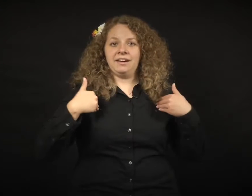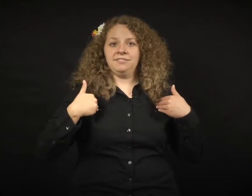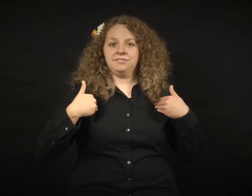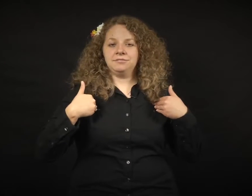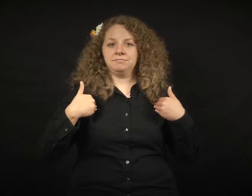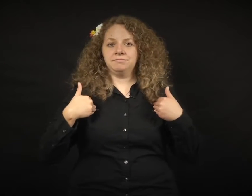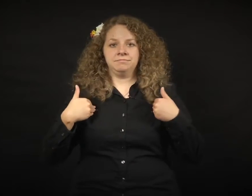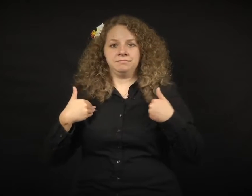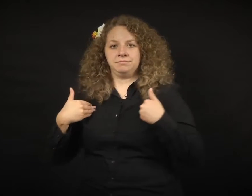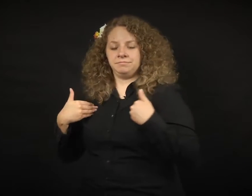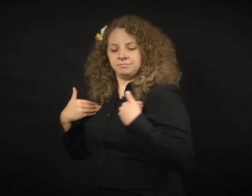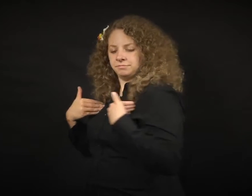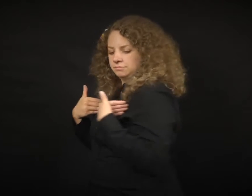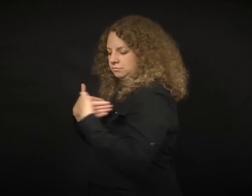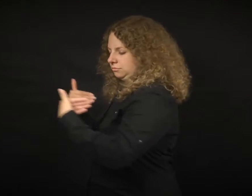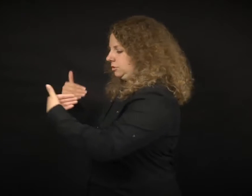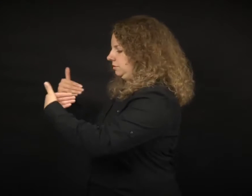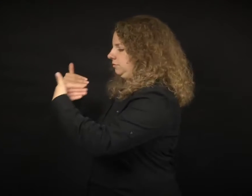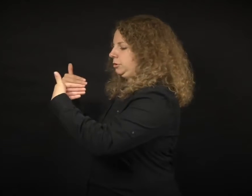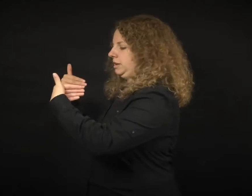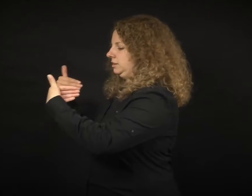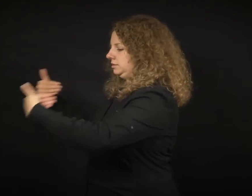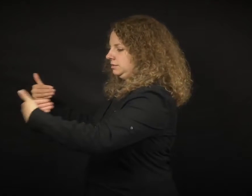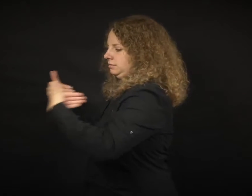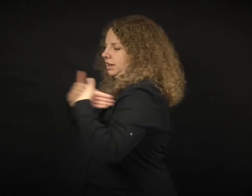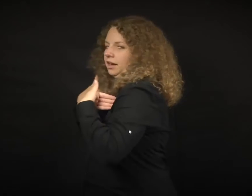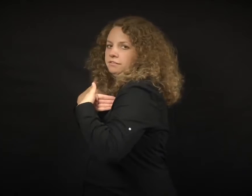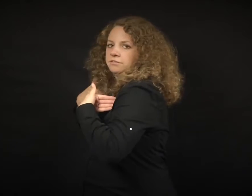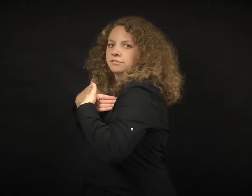Have, with firm hands, have.